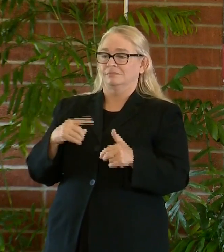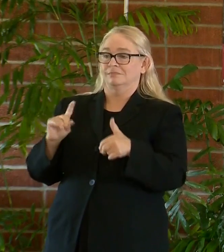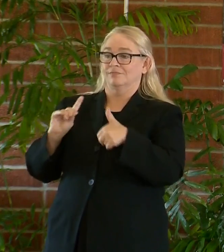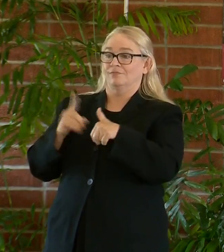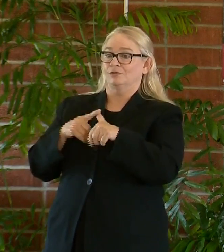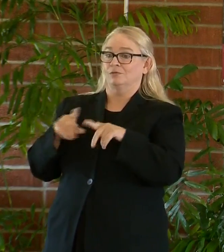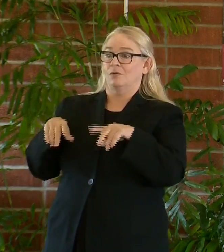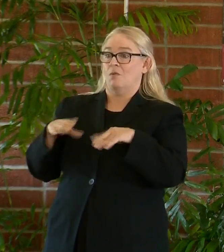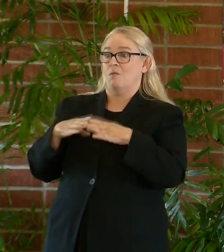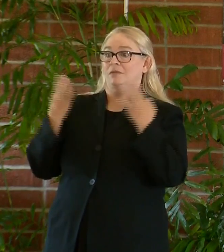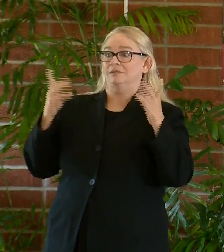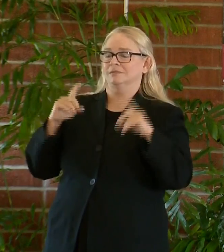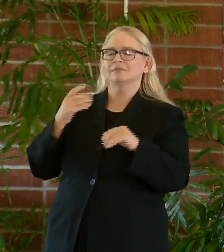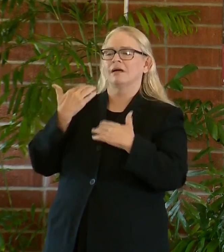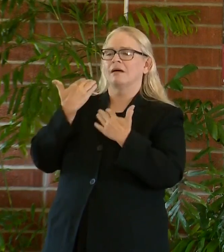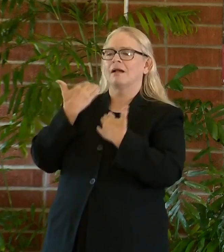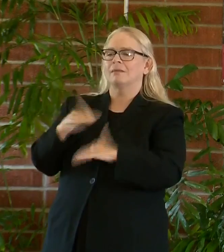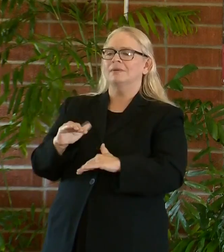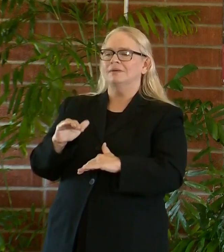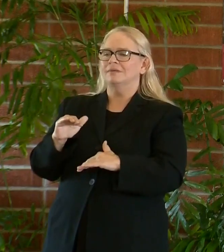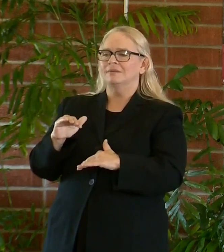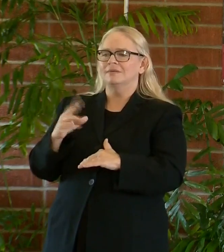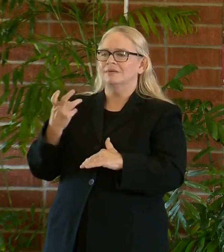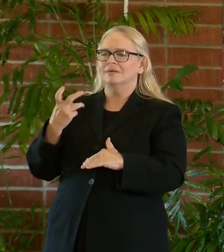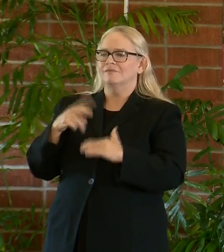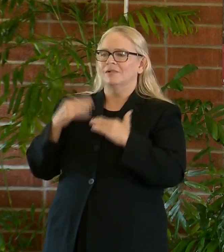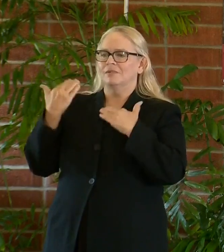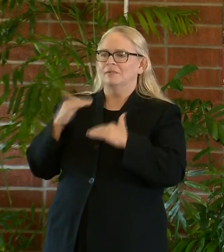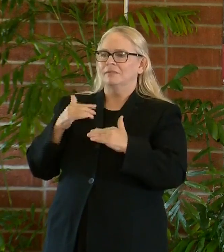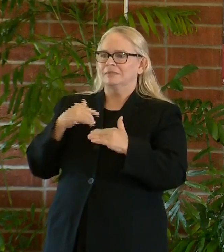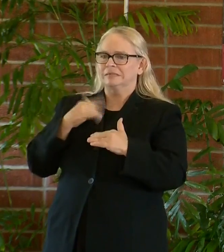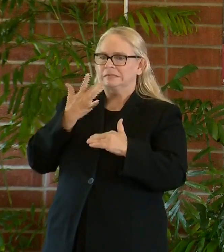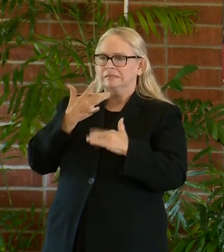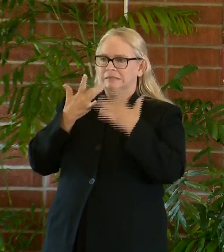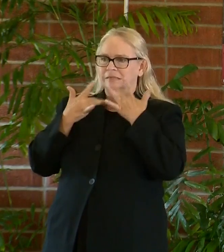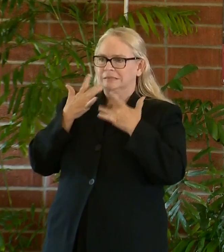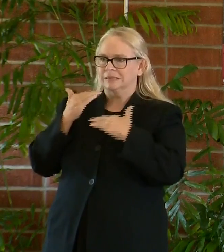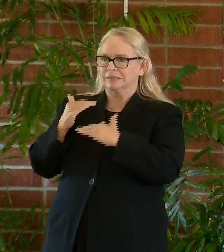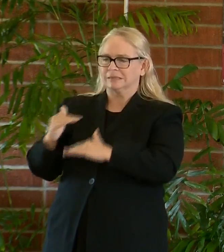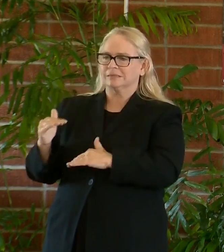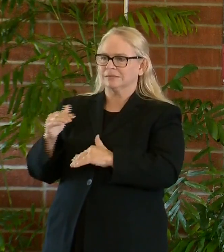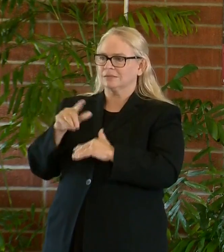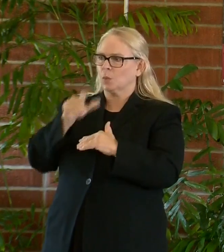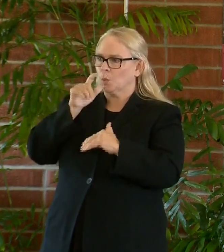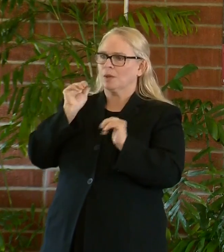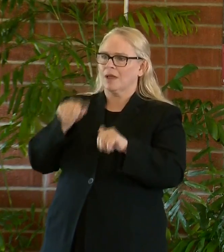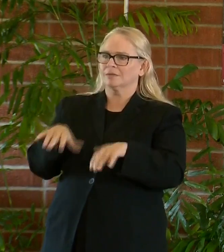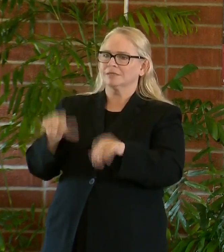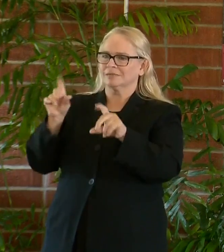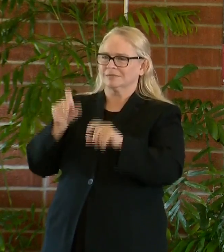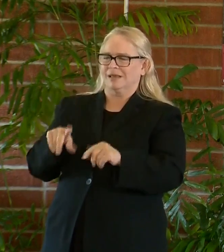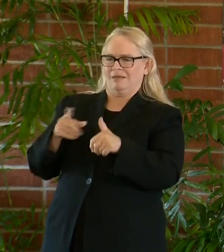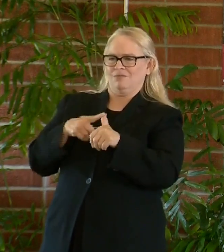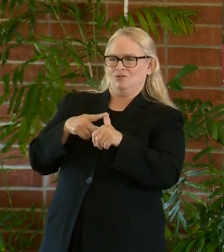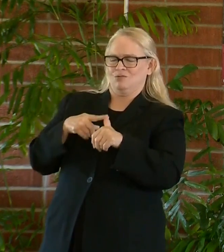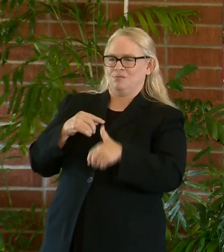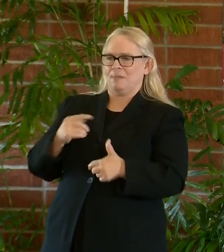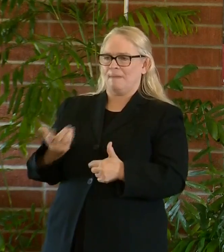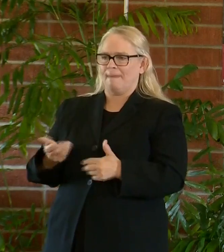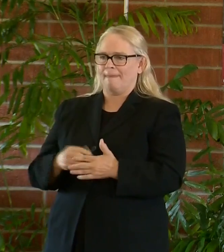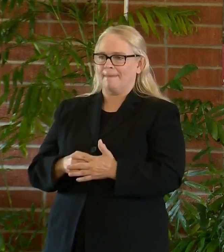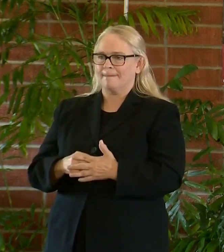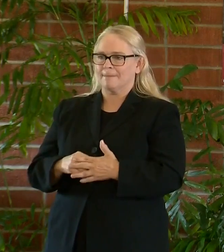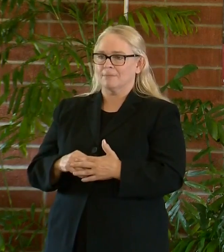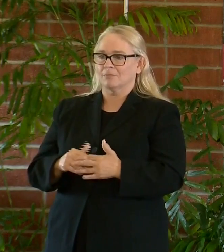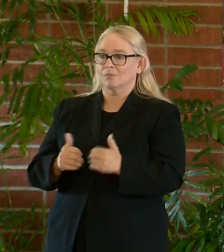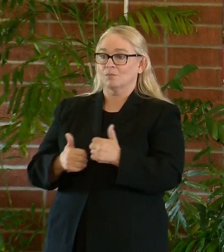was best to manage the testing capacity we have in California to achieve two goals. One, to support the clinical